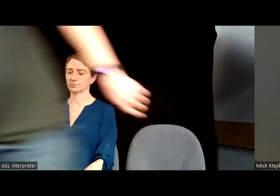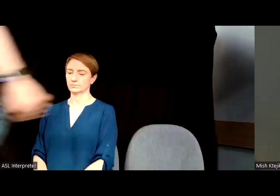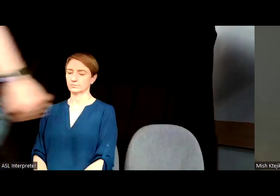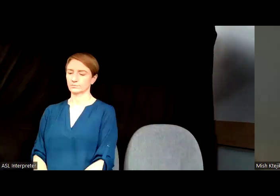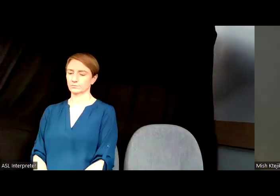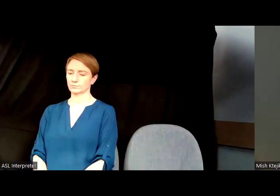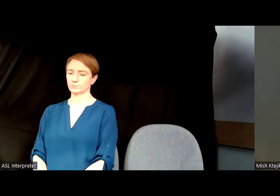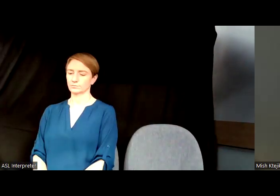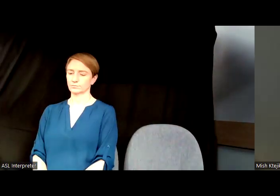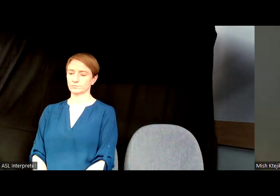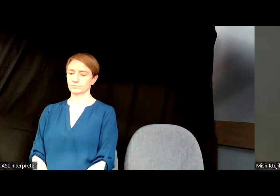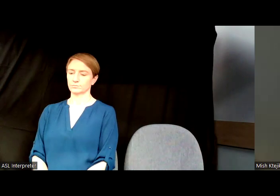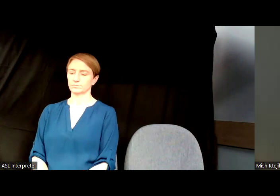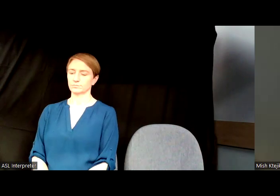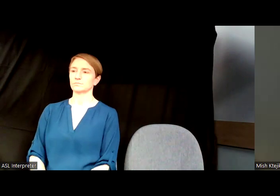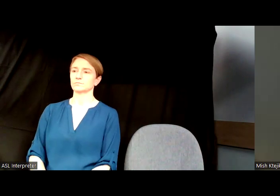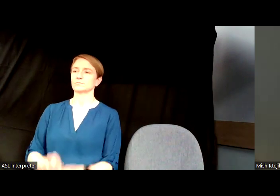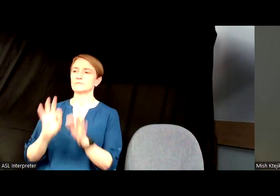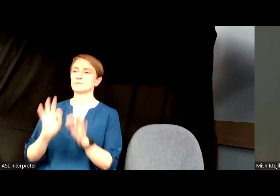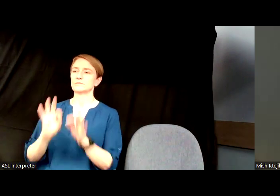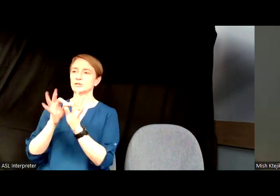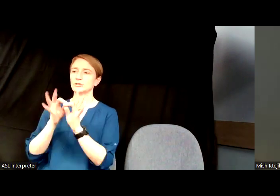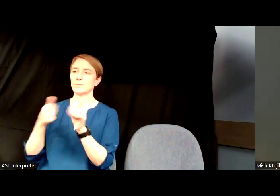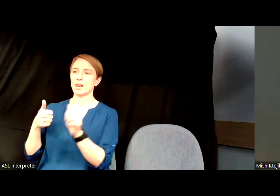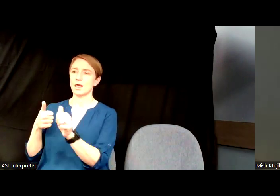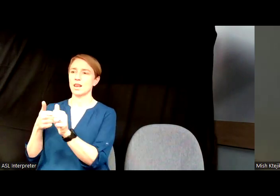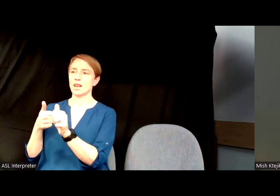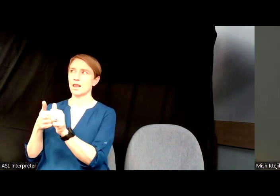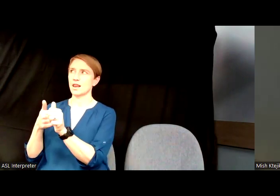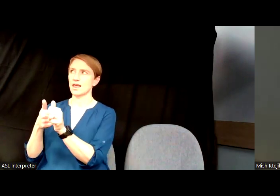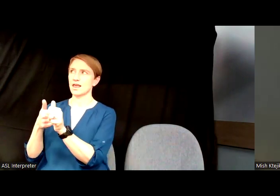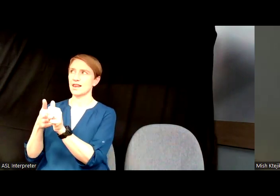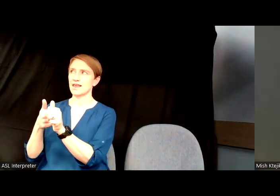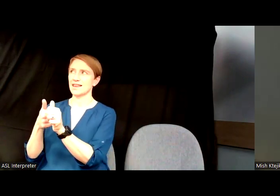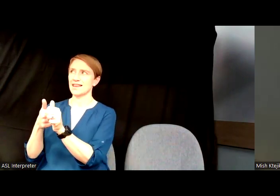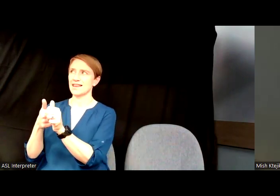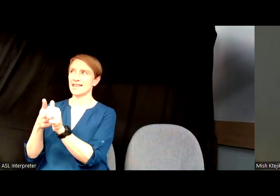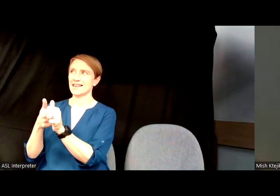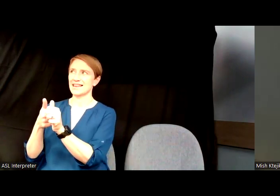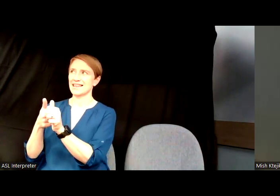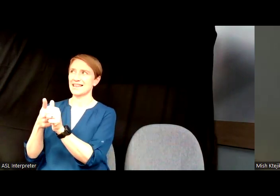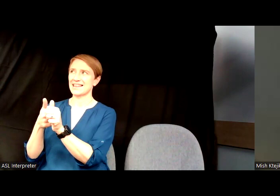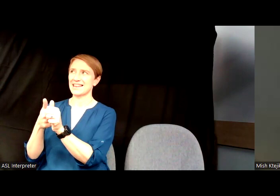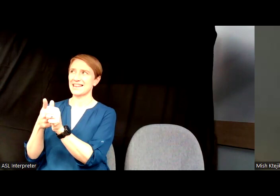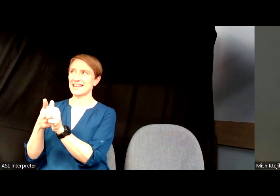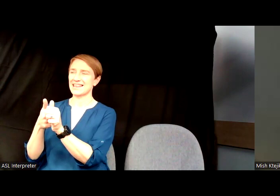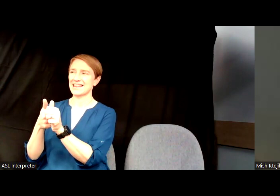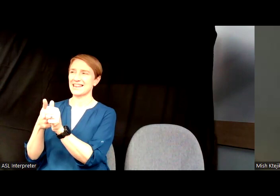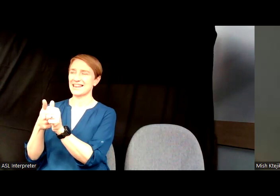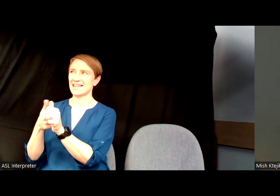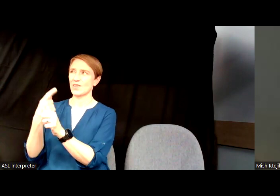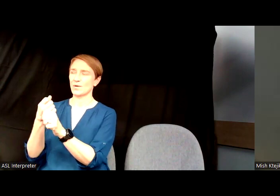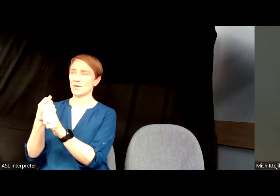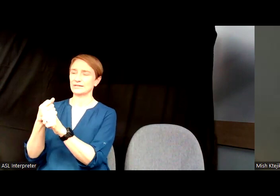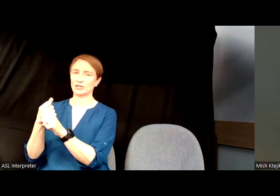just to clarify, if we have a situation where we have an interpreter that has a license that's good, but during their licensing 1 year